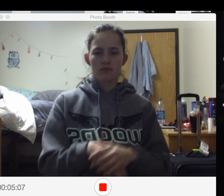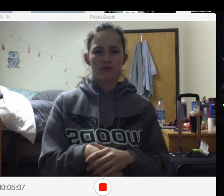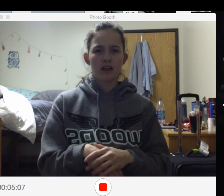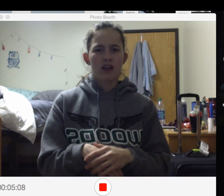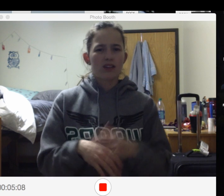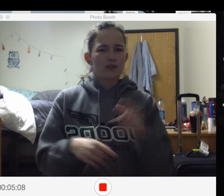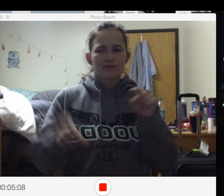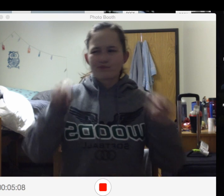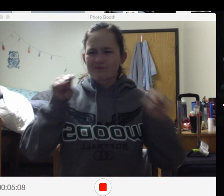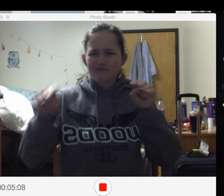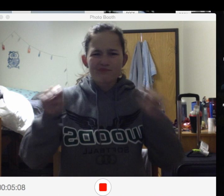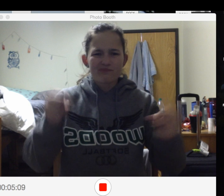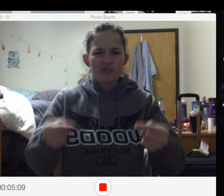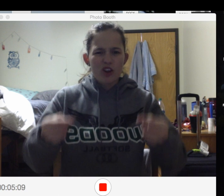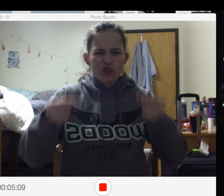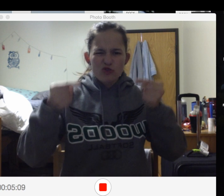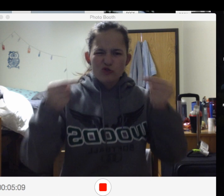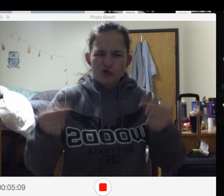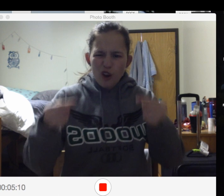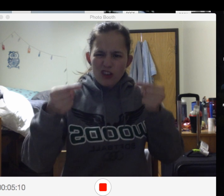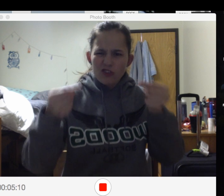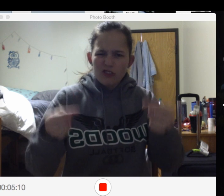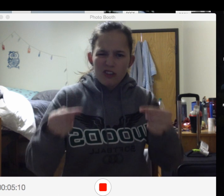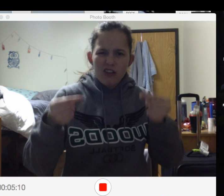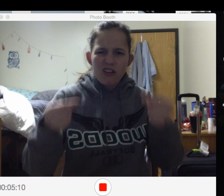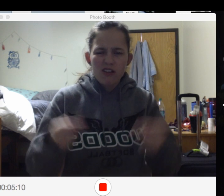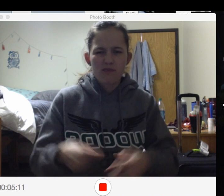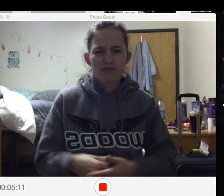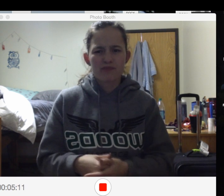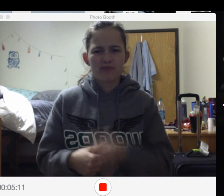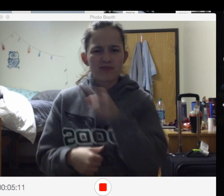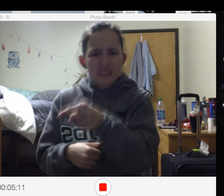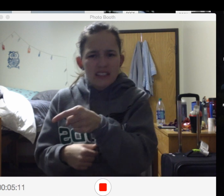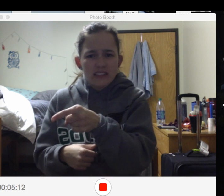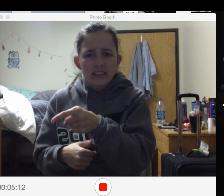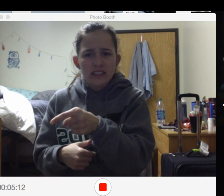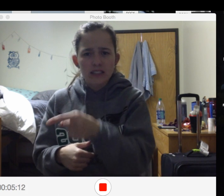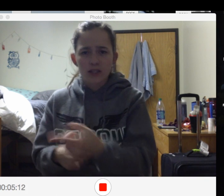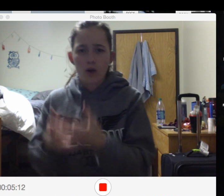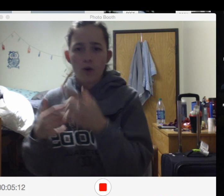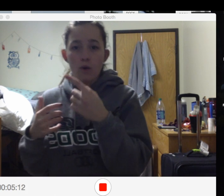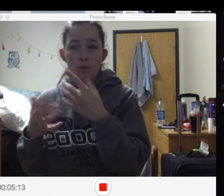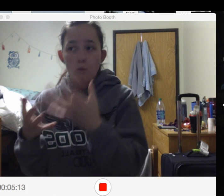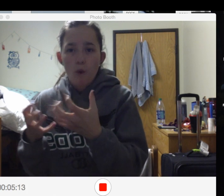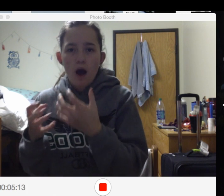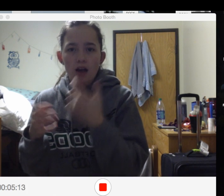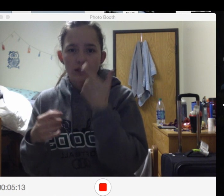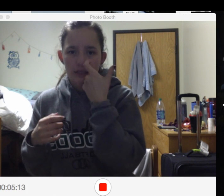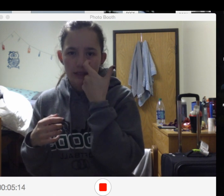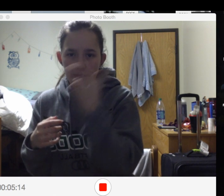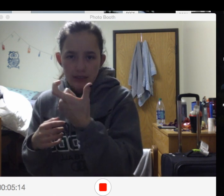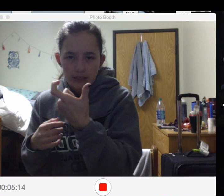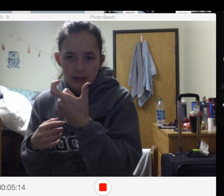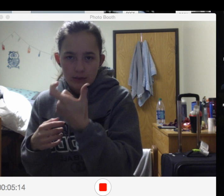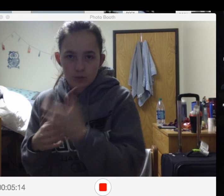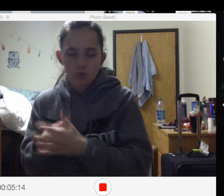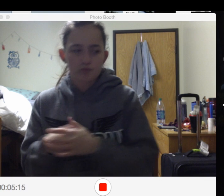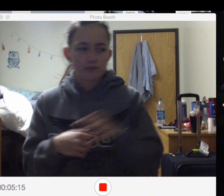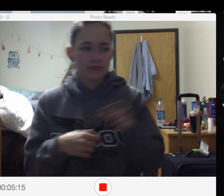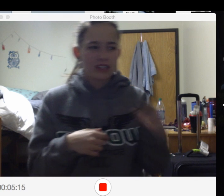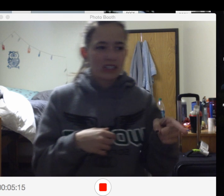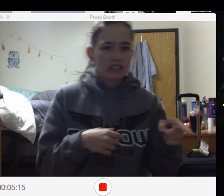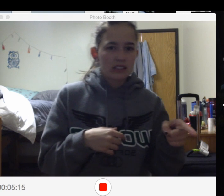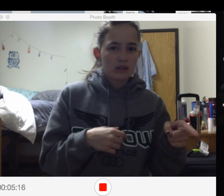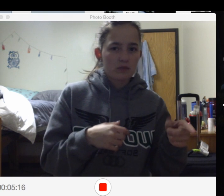on between our future aspirational selves and our more impulsive present selves.